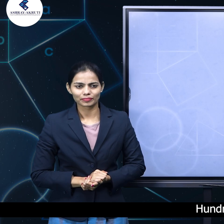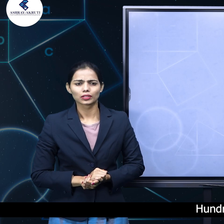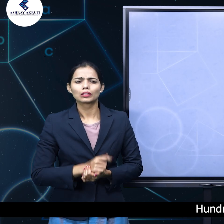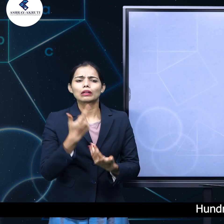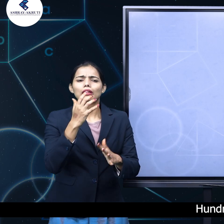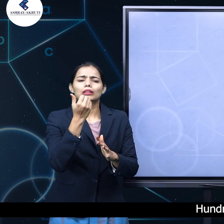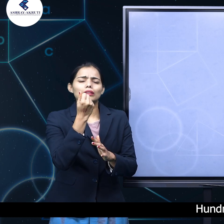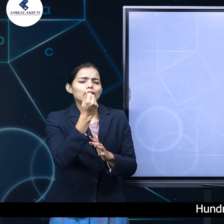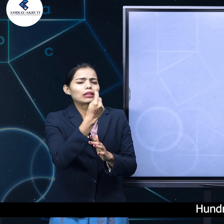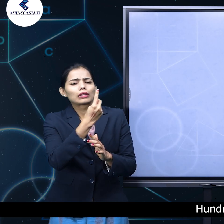hundredths,